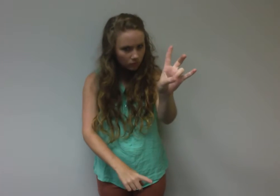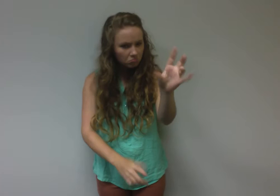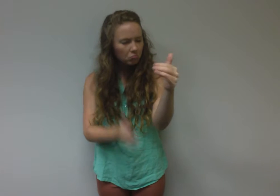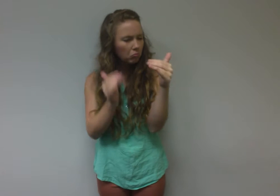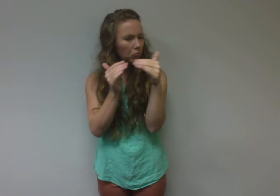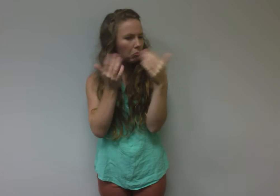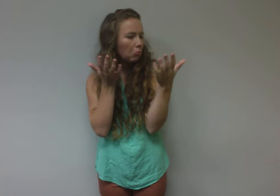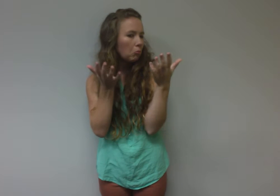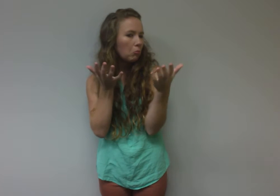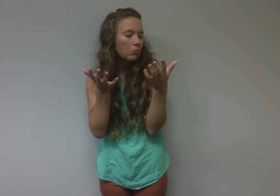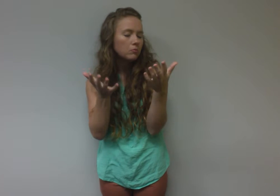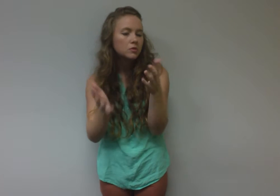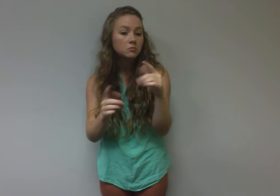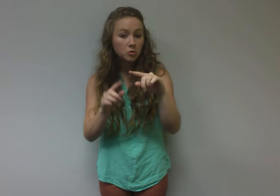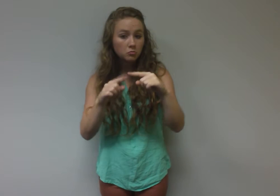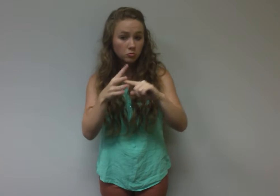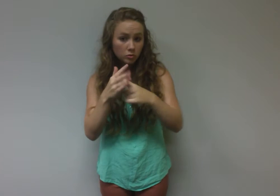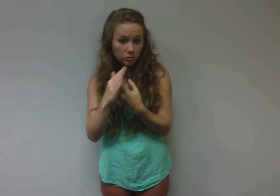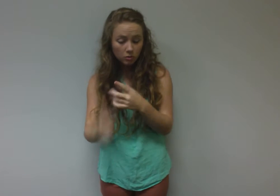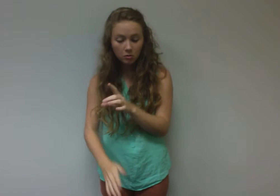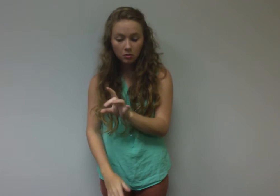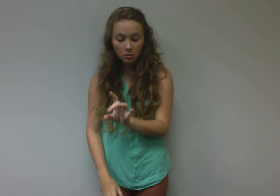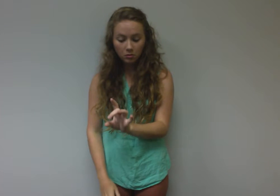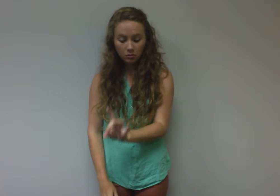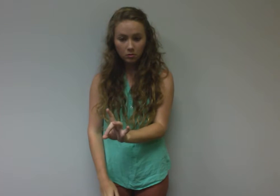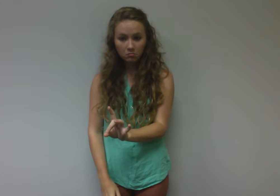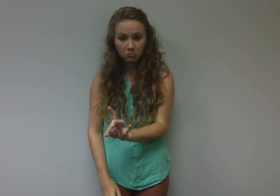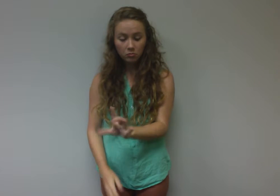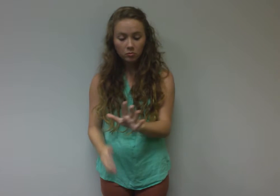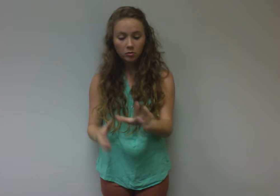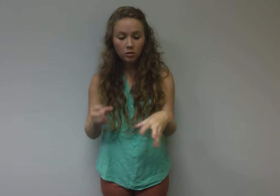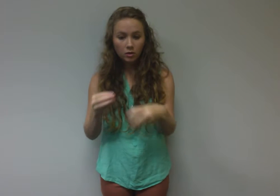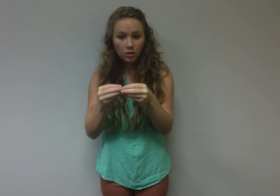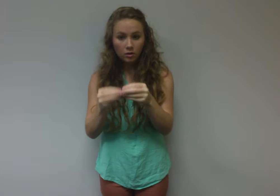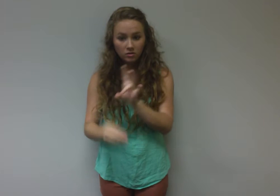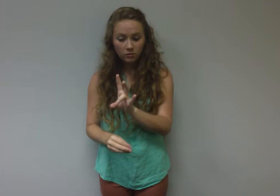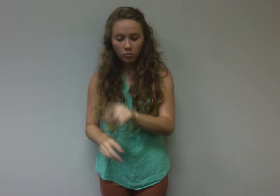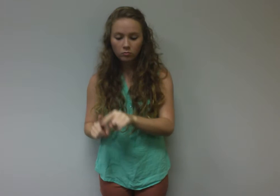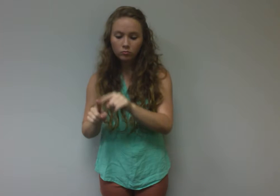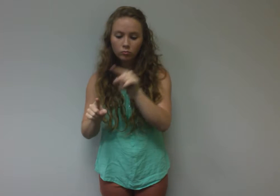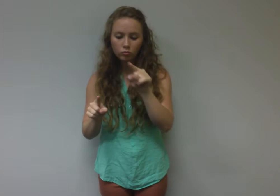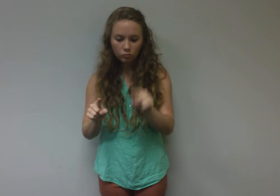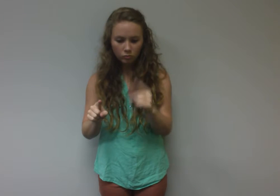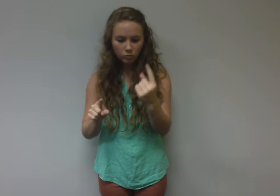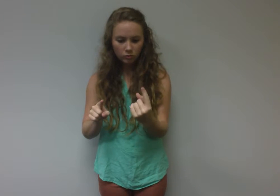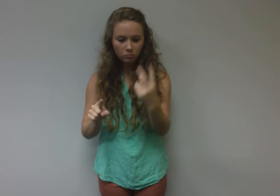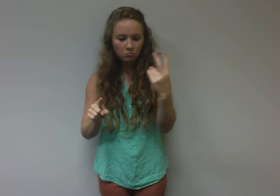So we start at 8, and we're going to add 7 to it. Let me change colors. So we go 1, 2,